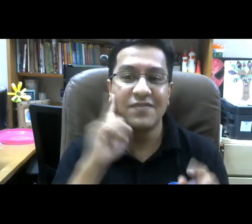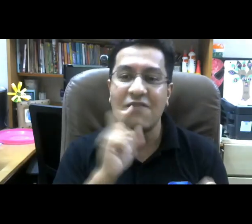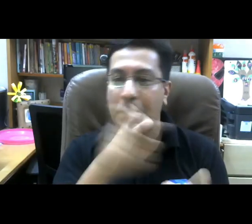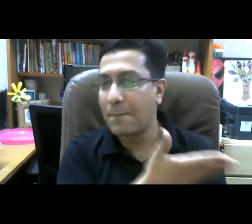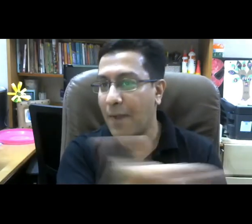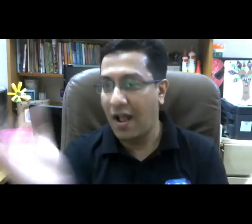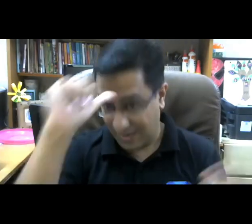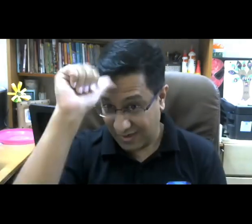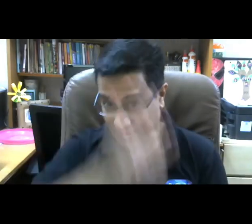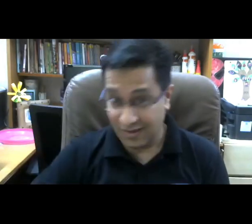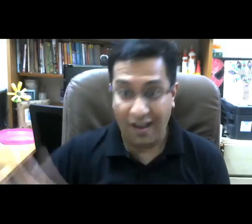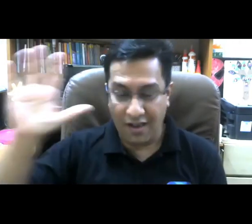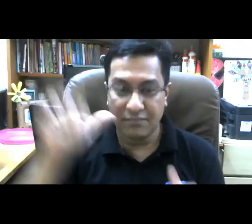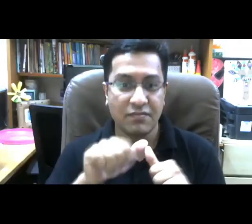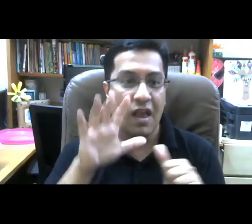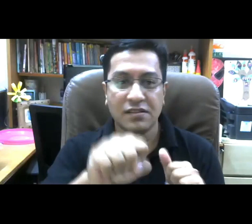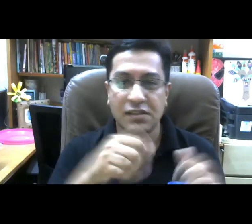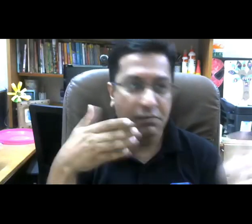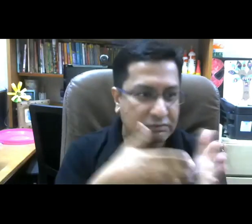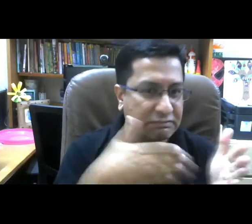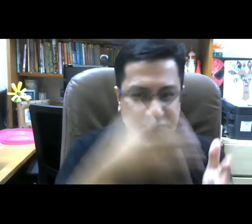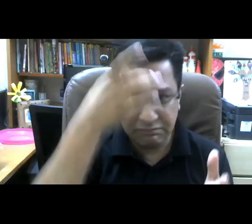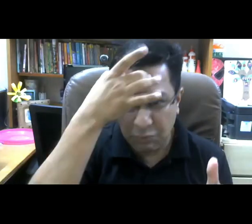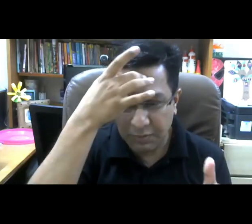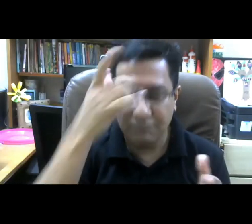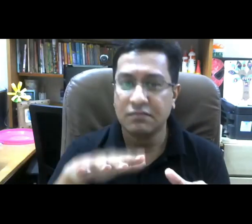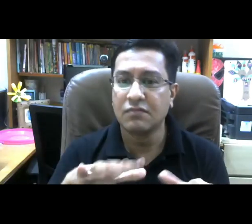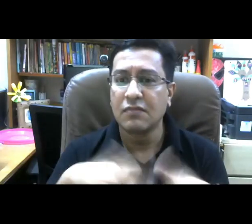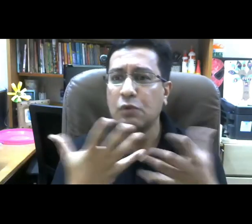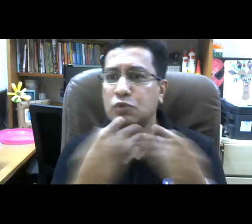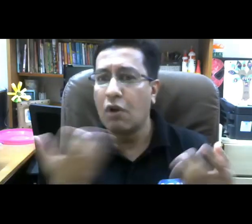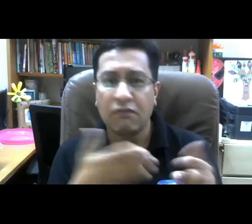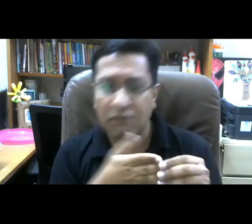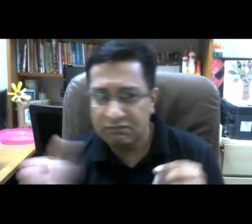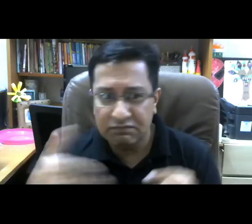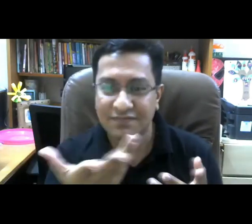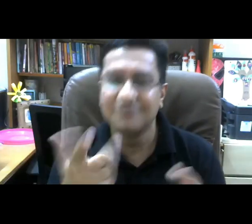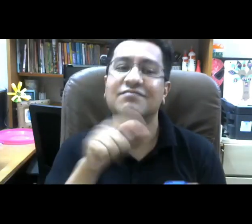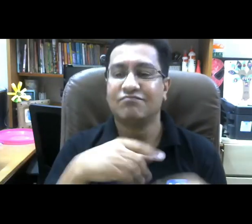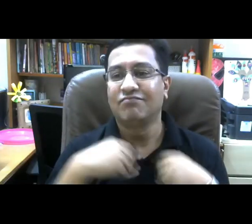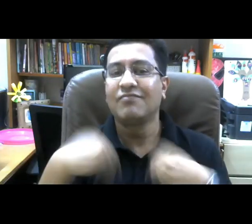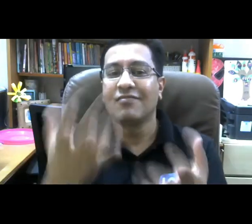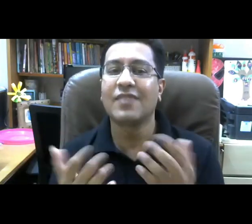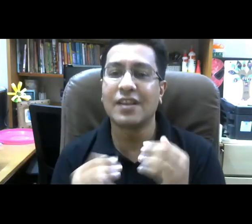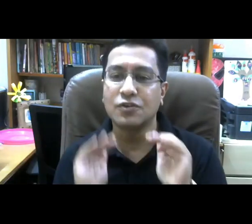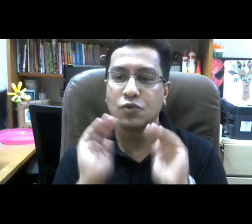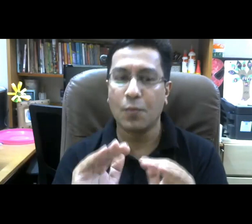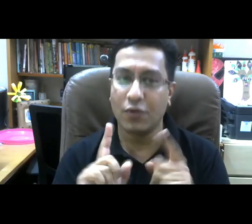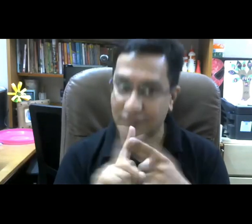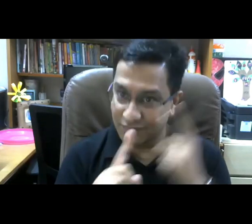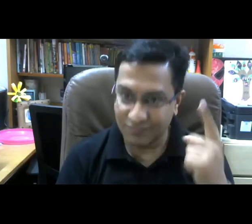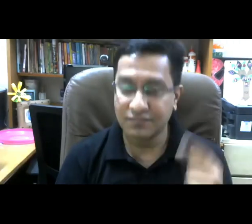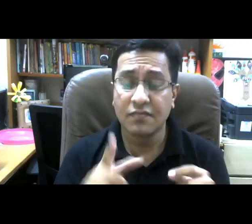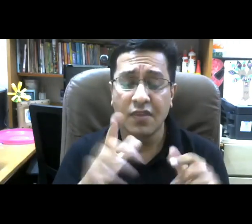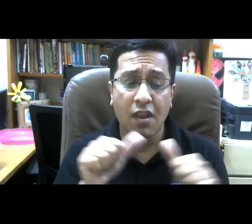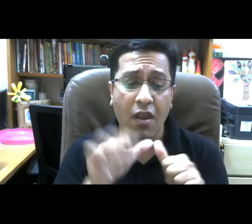access. To provide access to all deaf people here in India. Access, because we've seen so many deaf people face access issues. That is what we